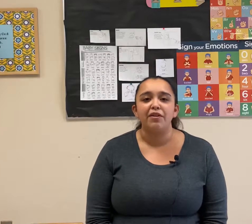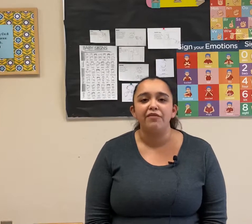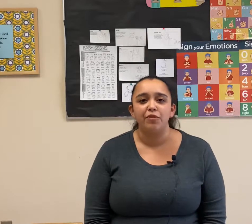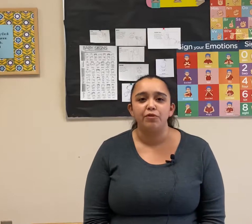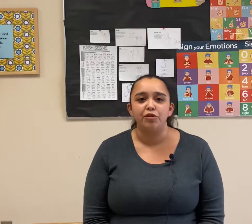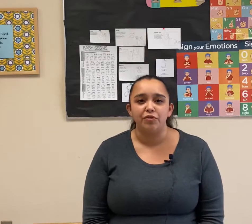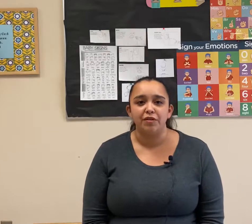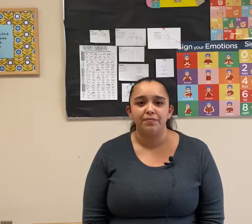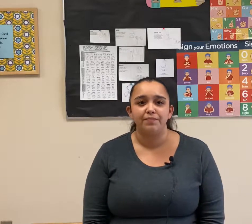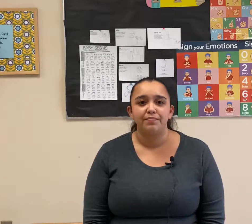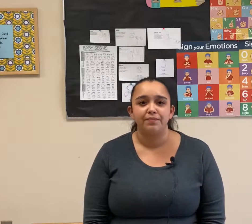nonverbal children.